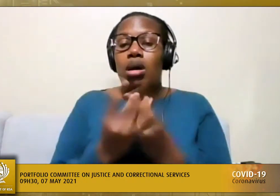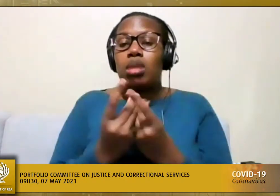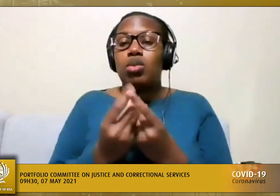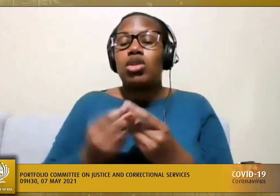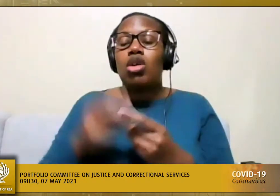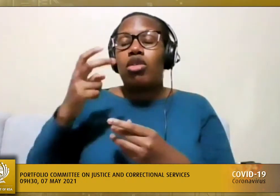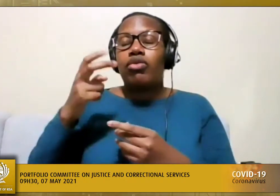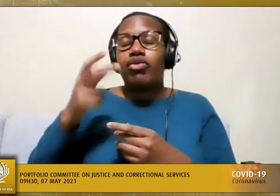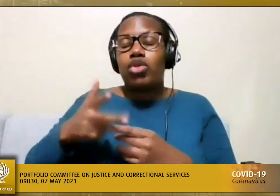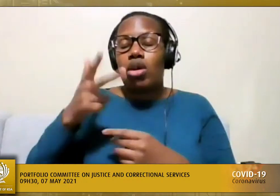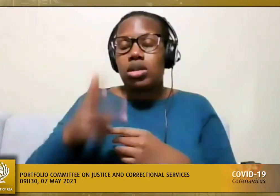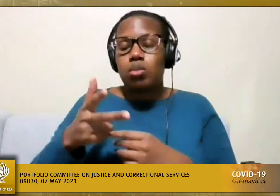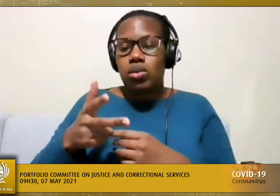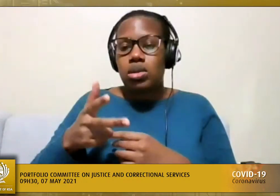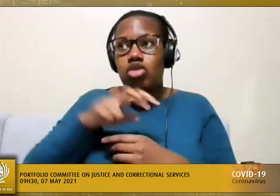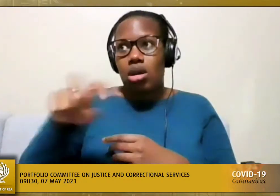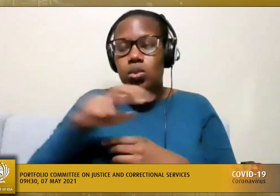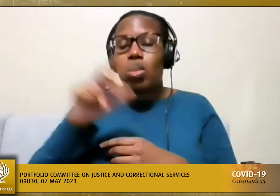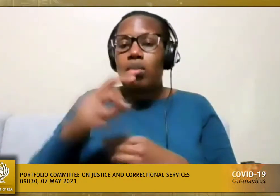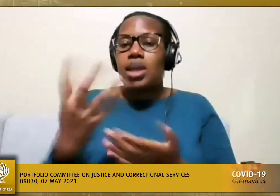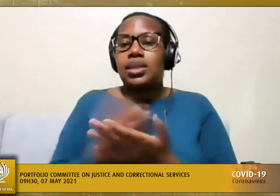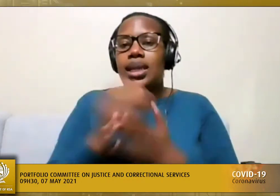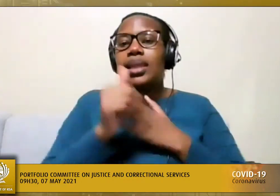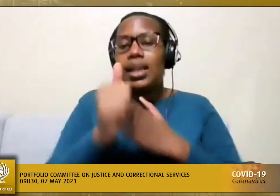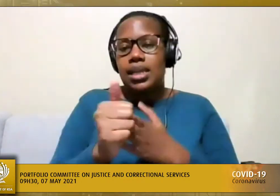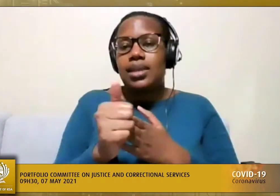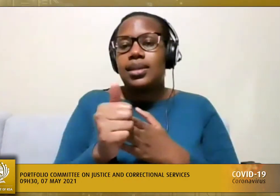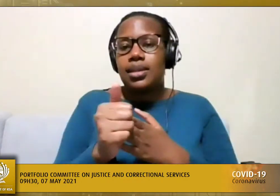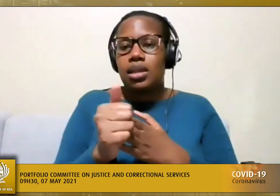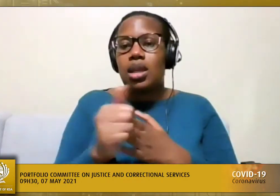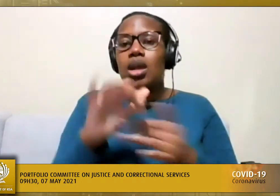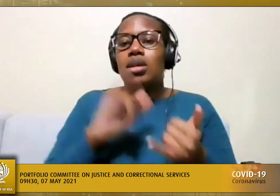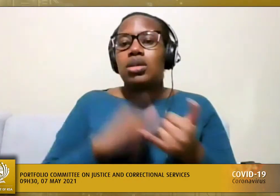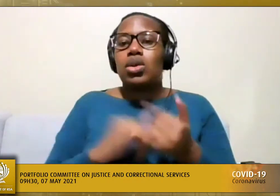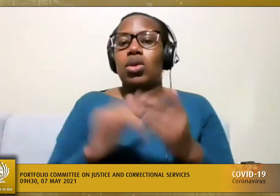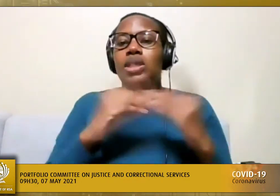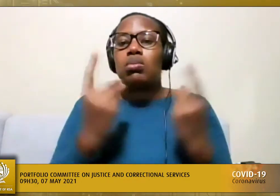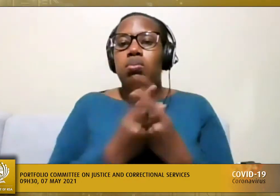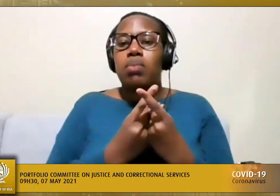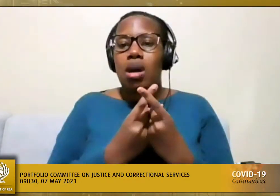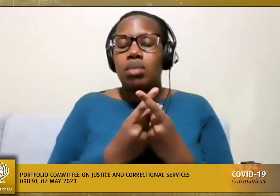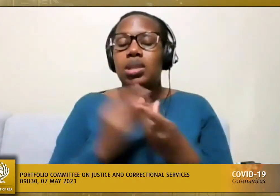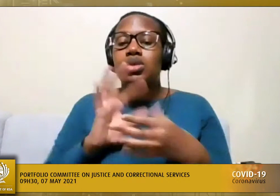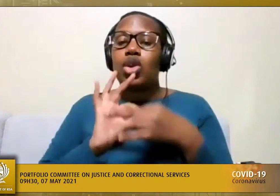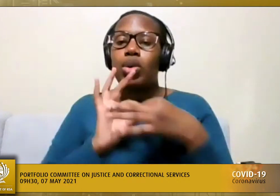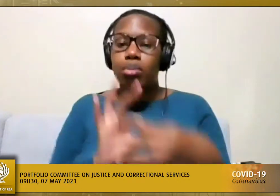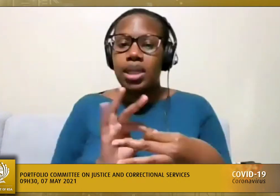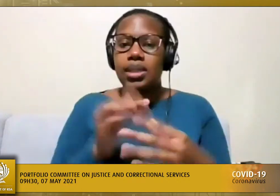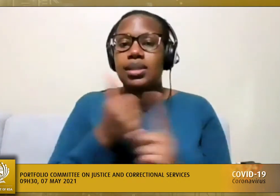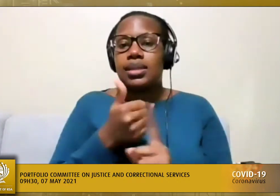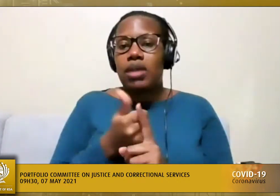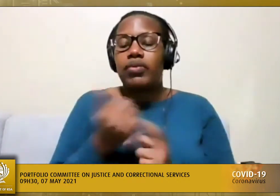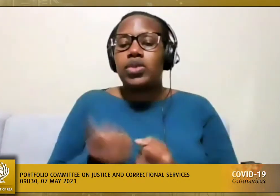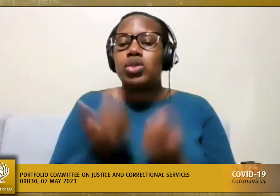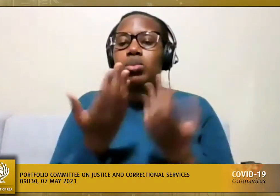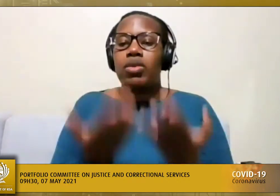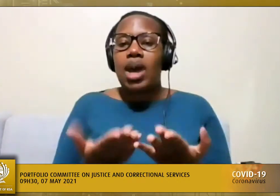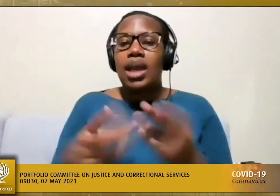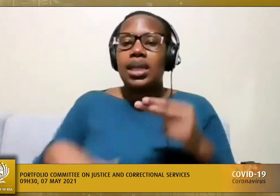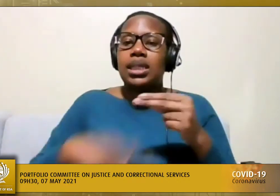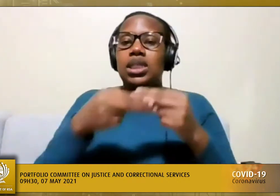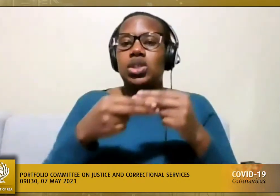in terms of this response and so the department has committed also to provide additional security